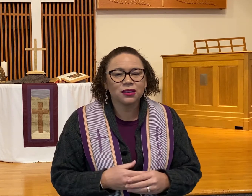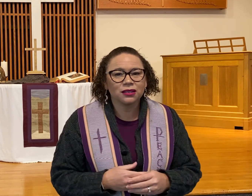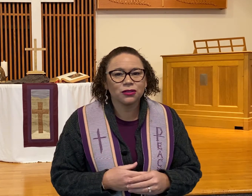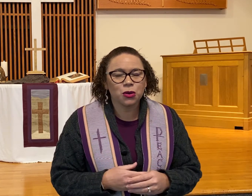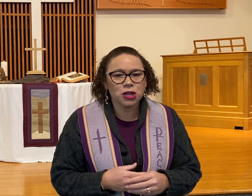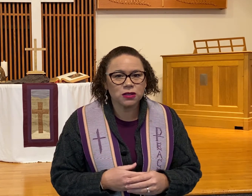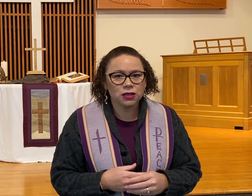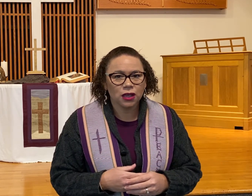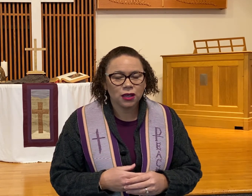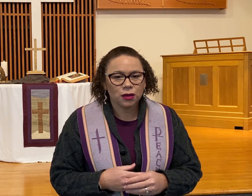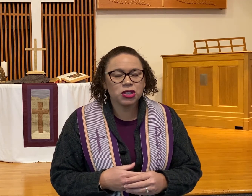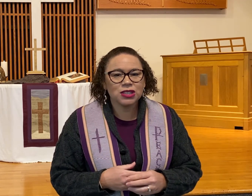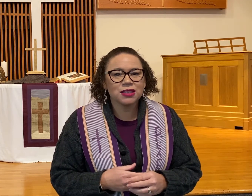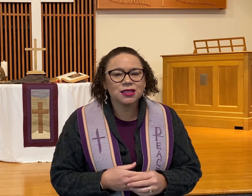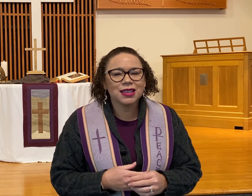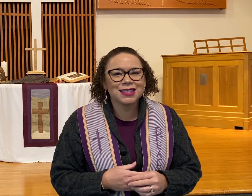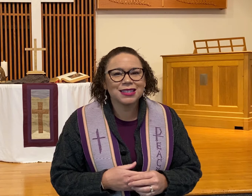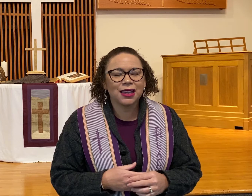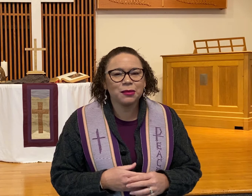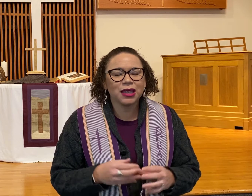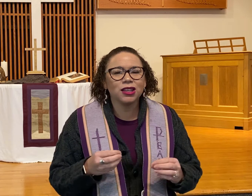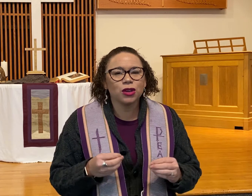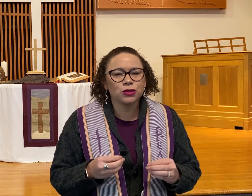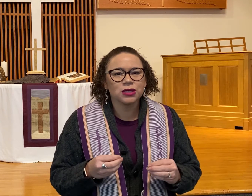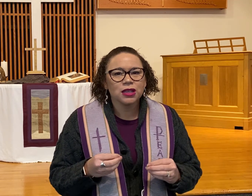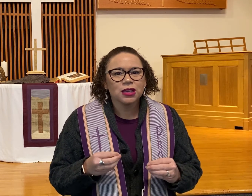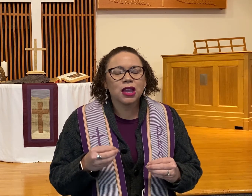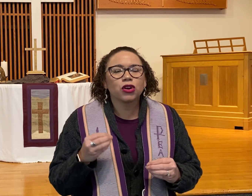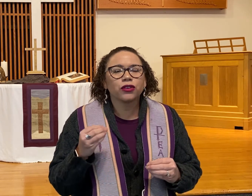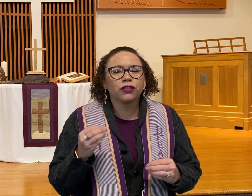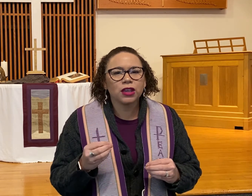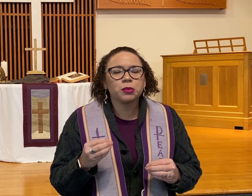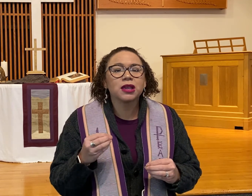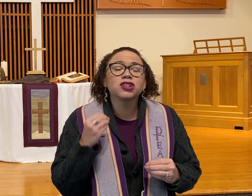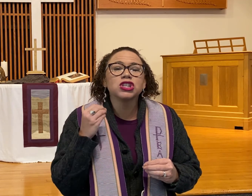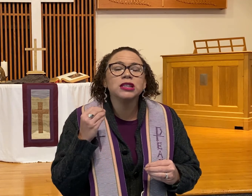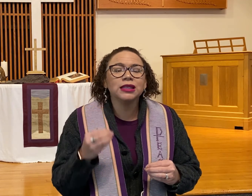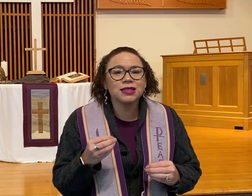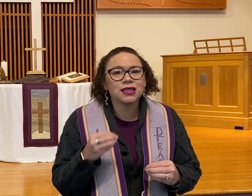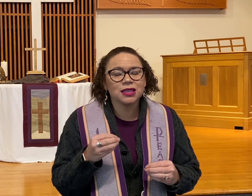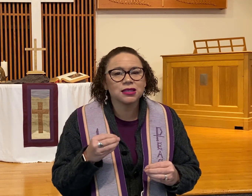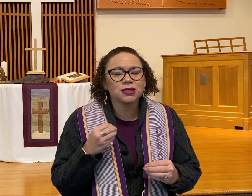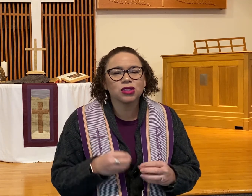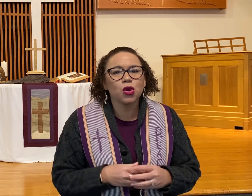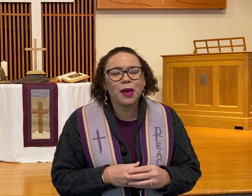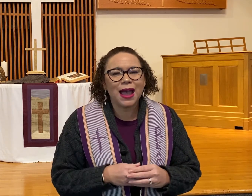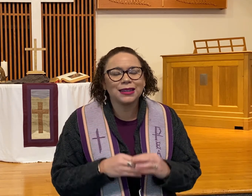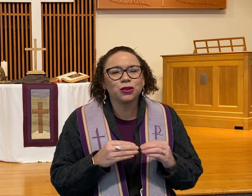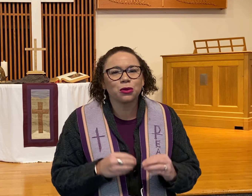of course. But Jesus takes the time and he knows that her faith, because she needs this so bad in order